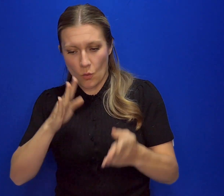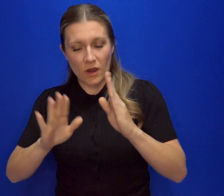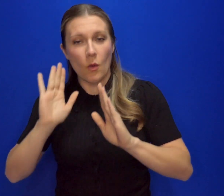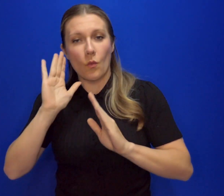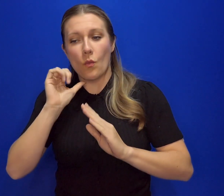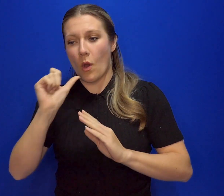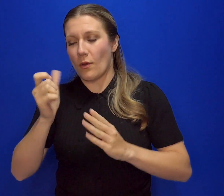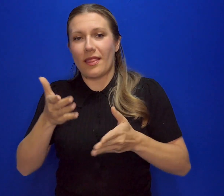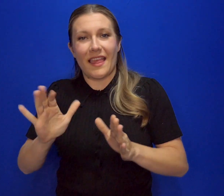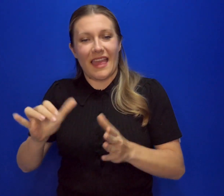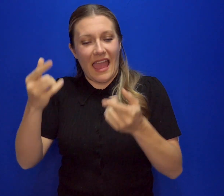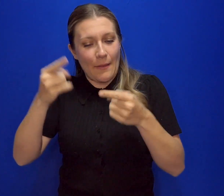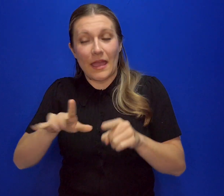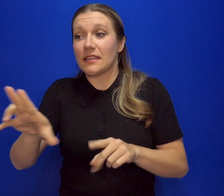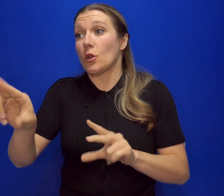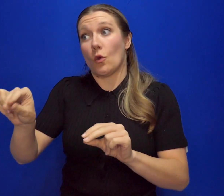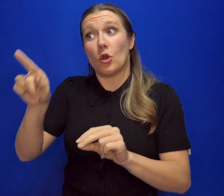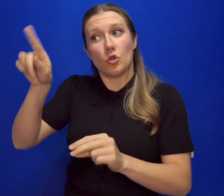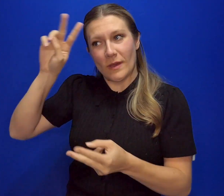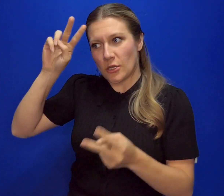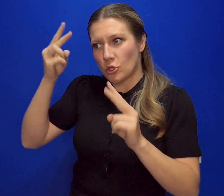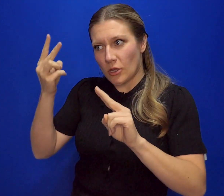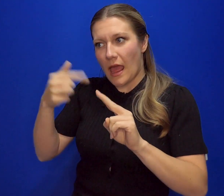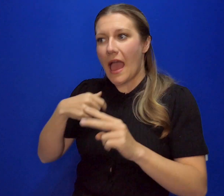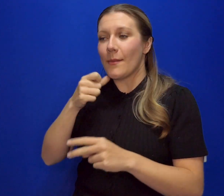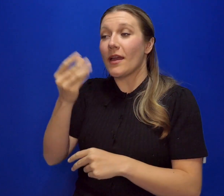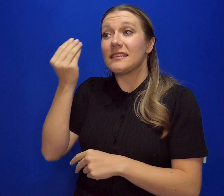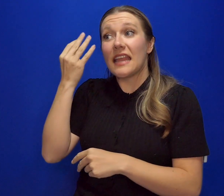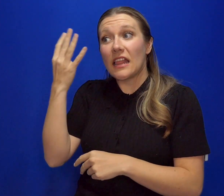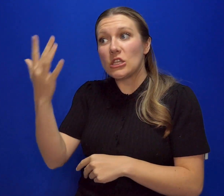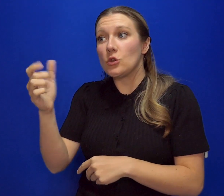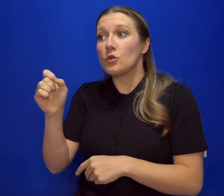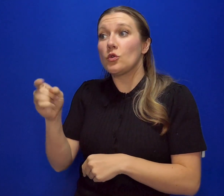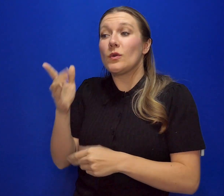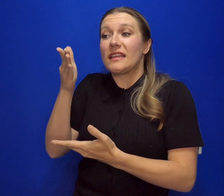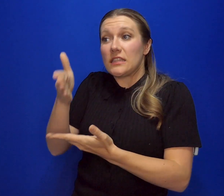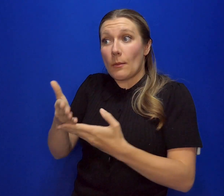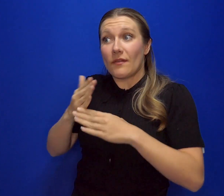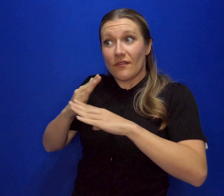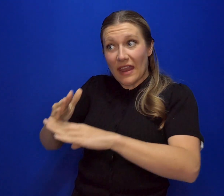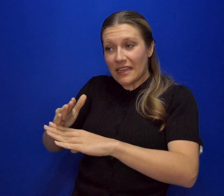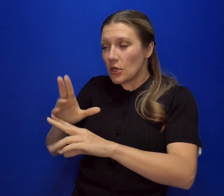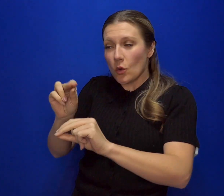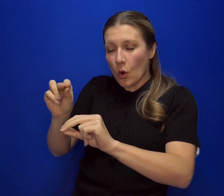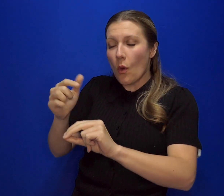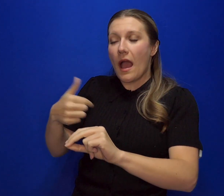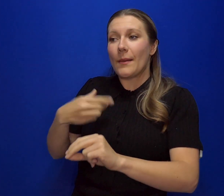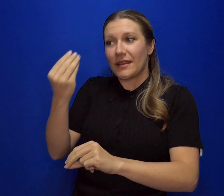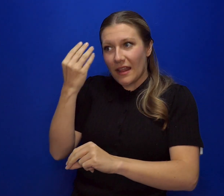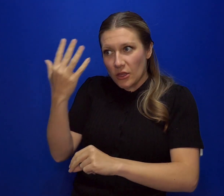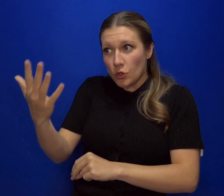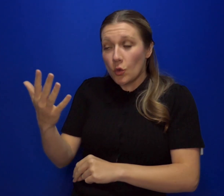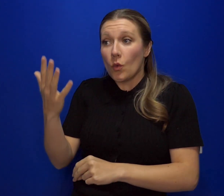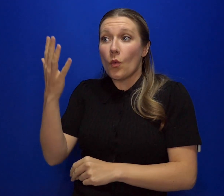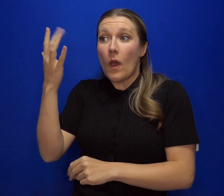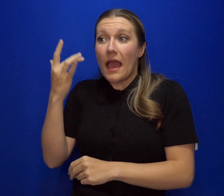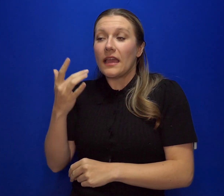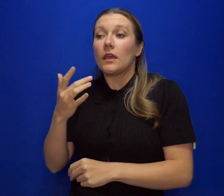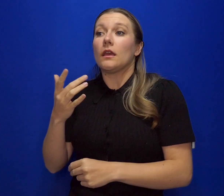worry, we won't let that happen. I said, oh, you misunderstand. I'm not telling you this stuff so you can stop it from happening. I'm telling you this stuff so that when it